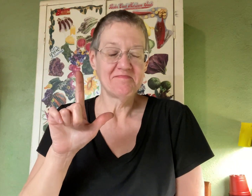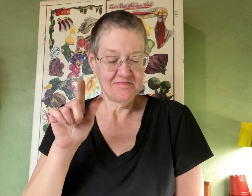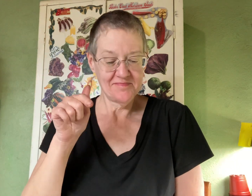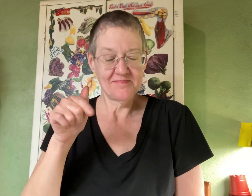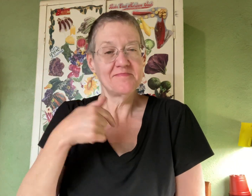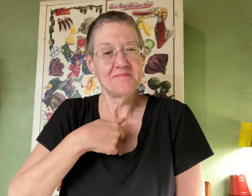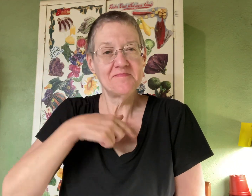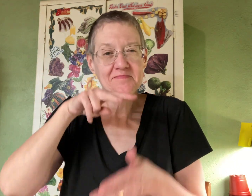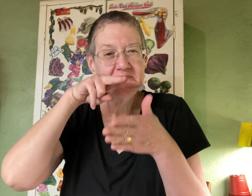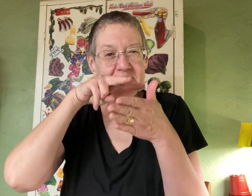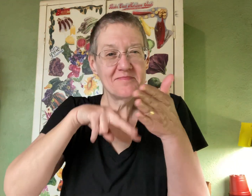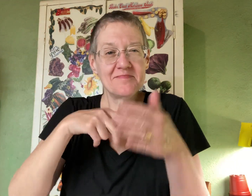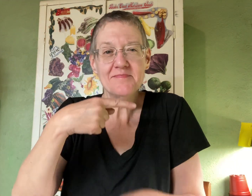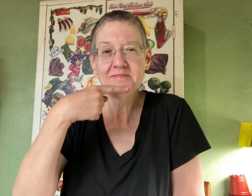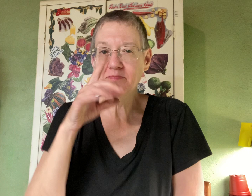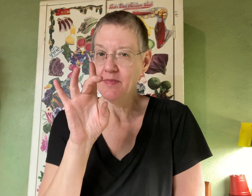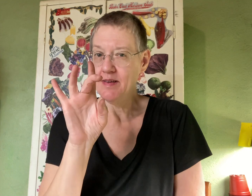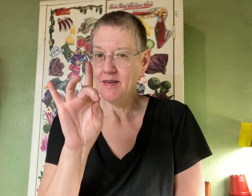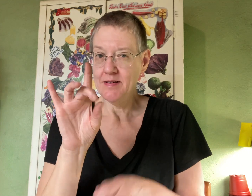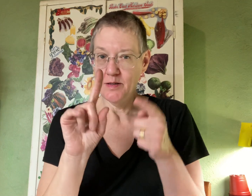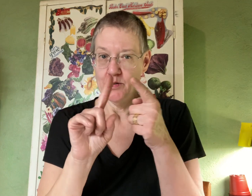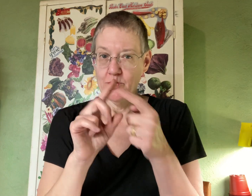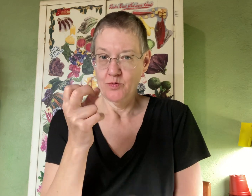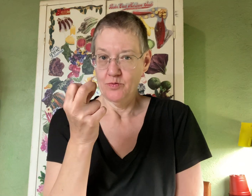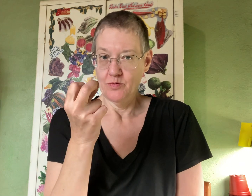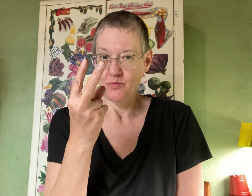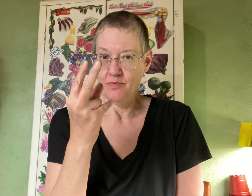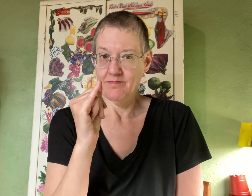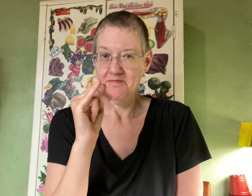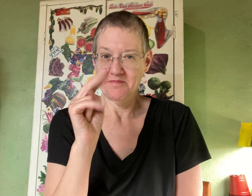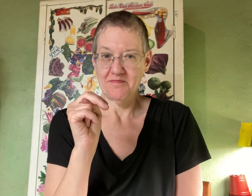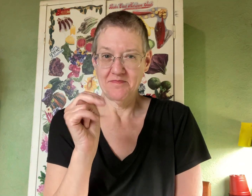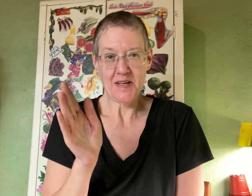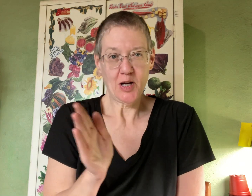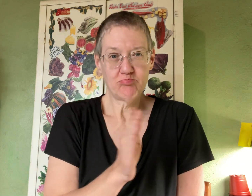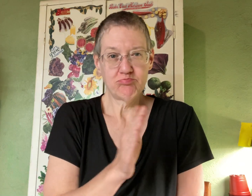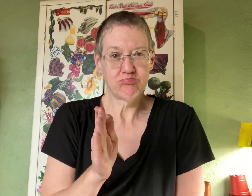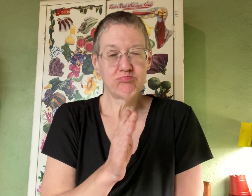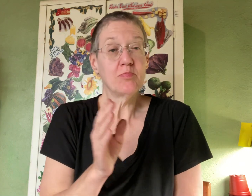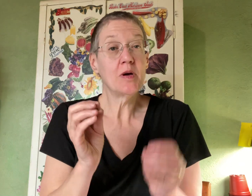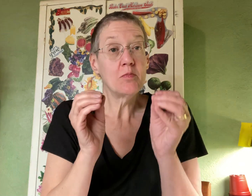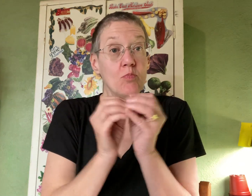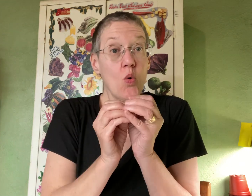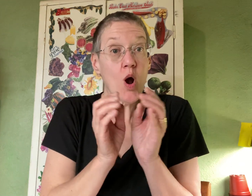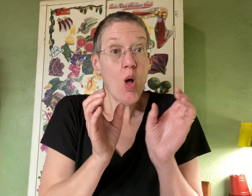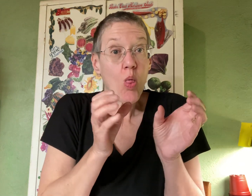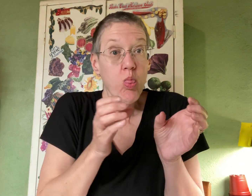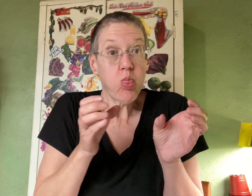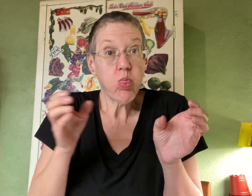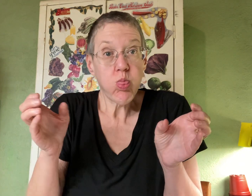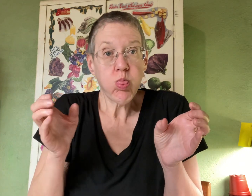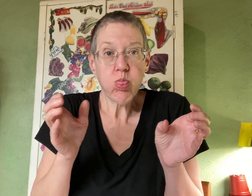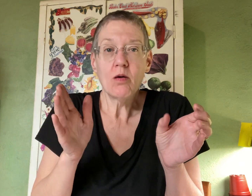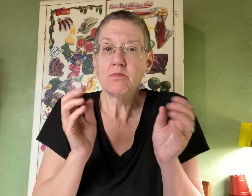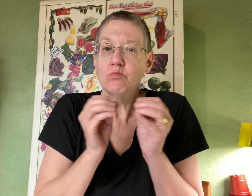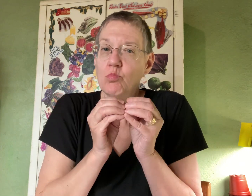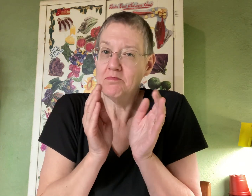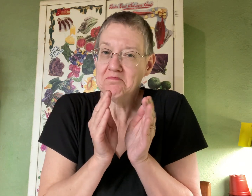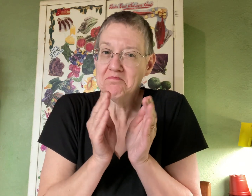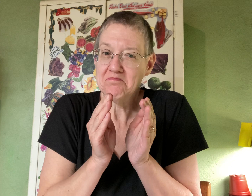They get really full of flowers. I've read that it says to plant them 8 to 12 inches apart. The closer you plant them together,